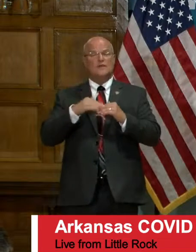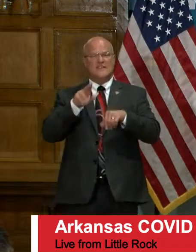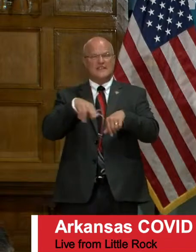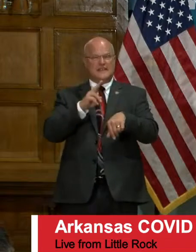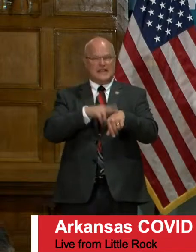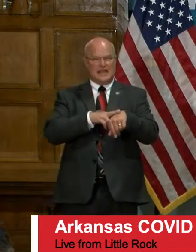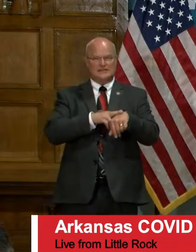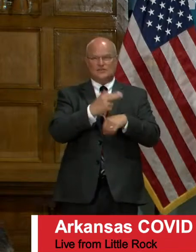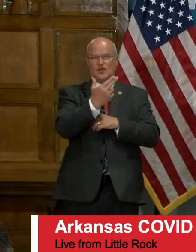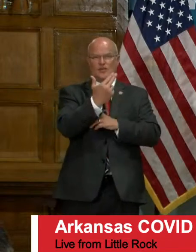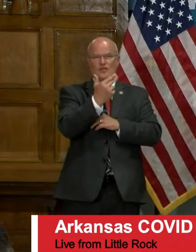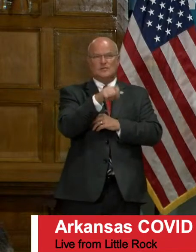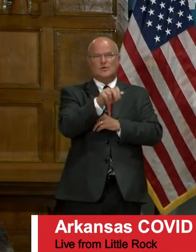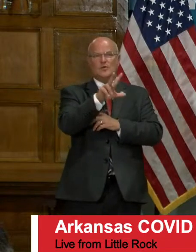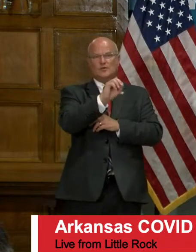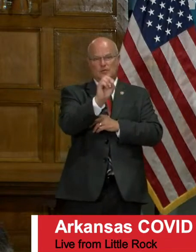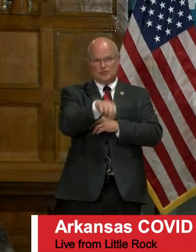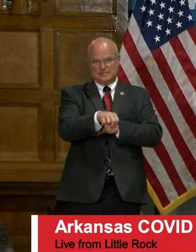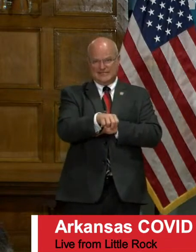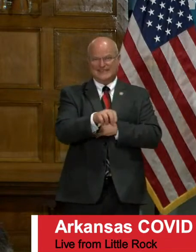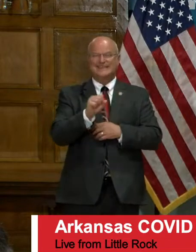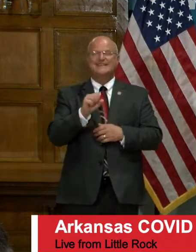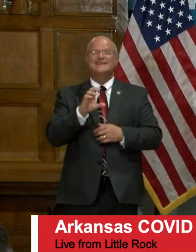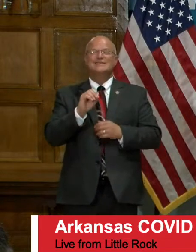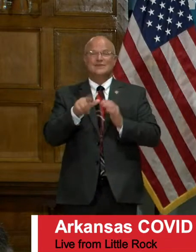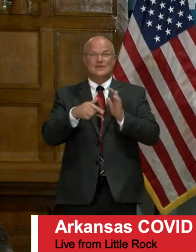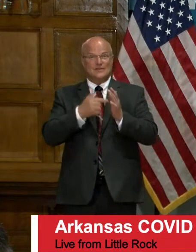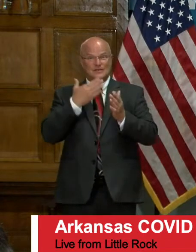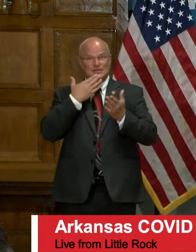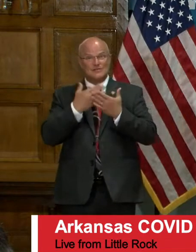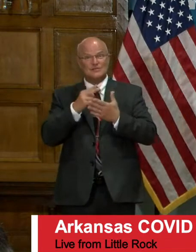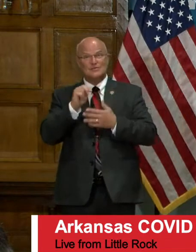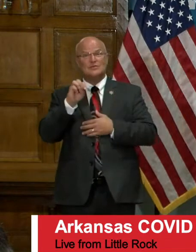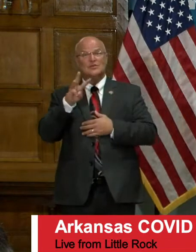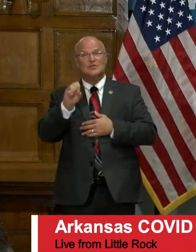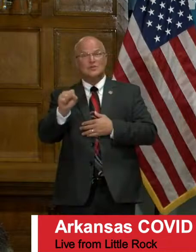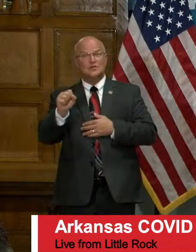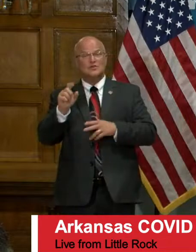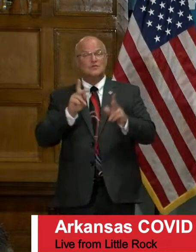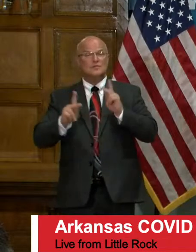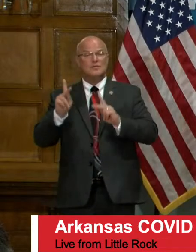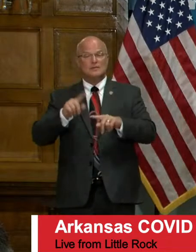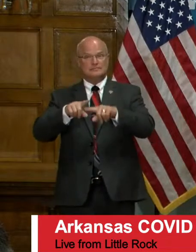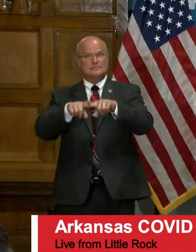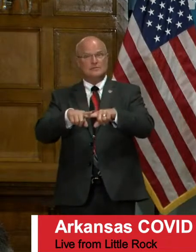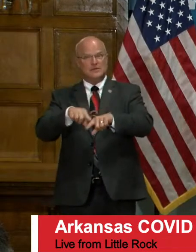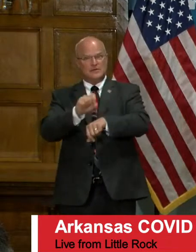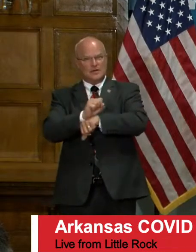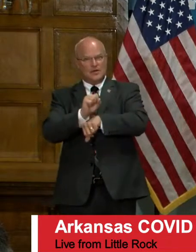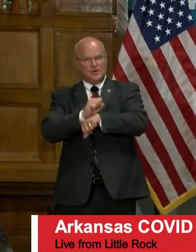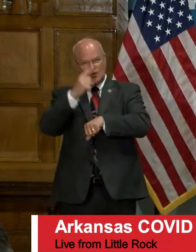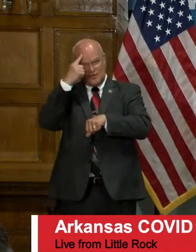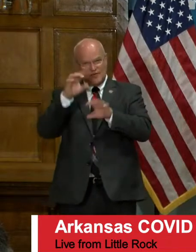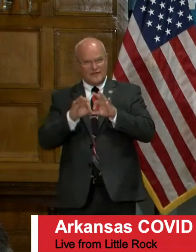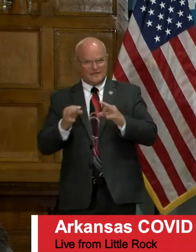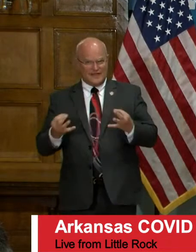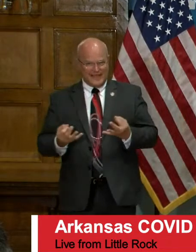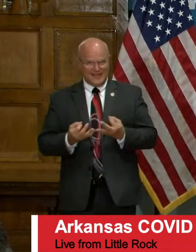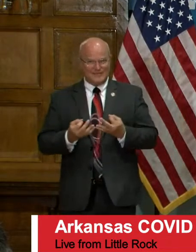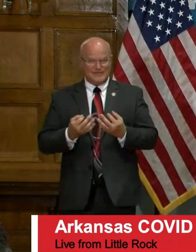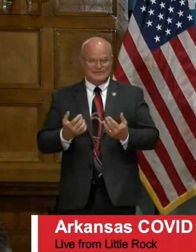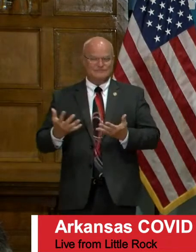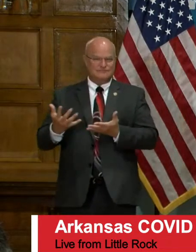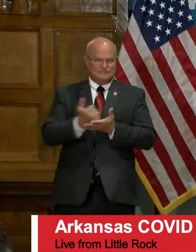rate at 13.3%. So this is good news for those that depend upon work for their families,